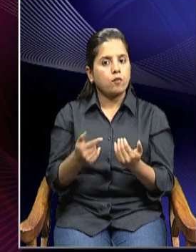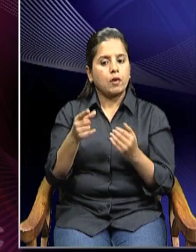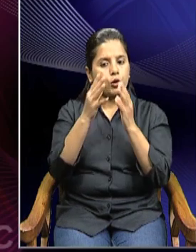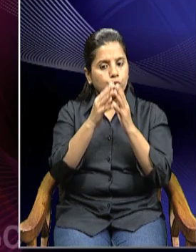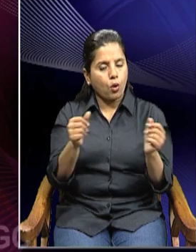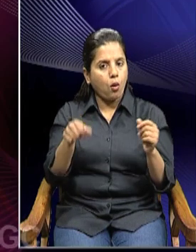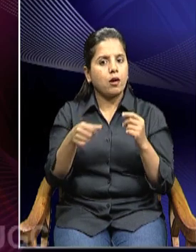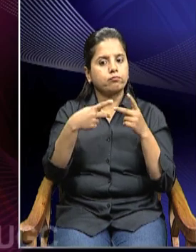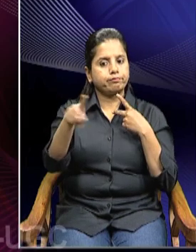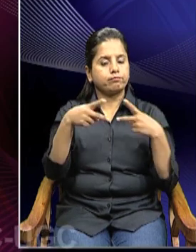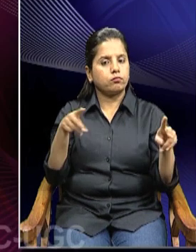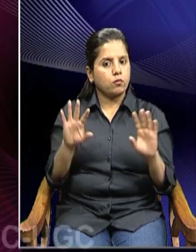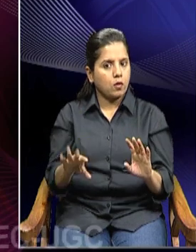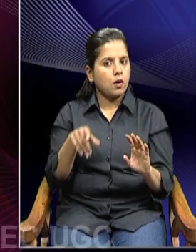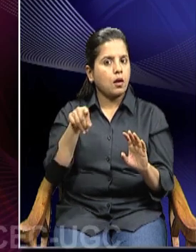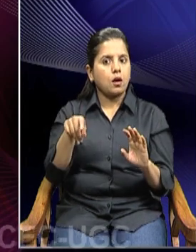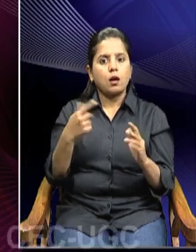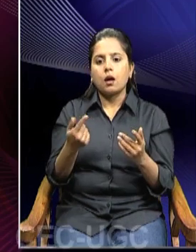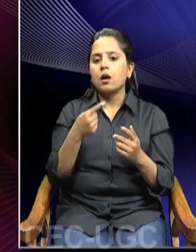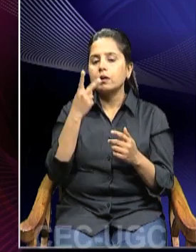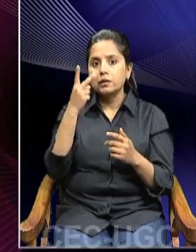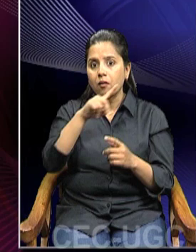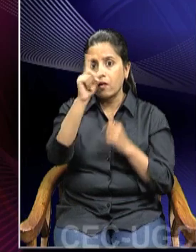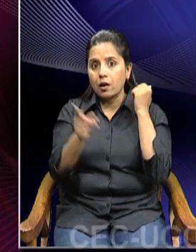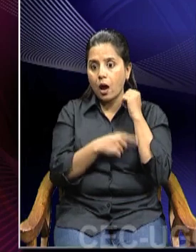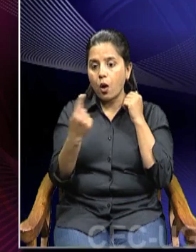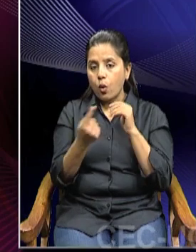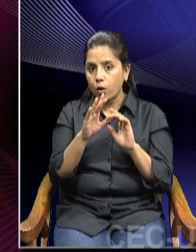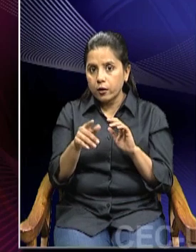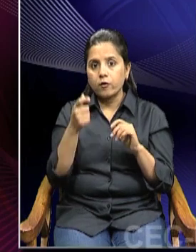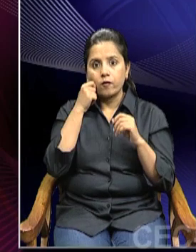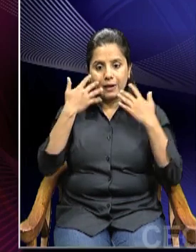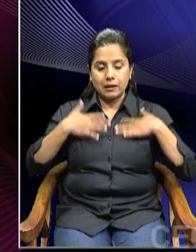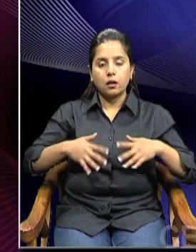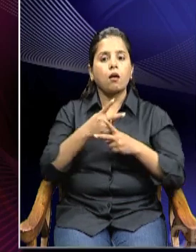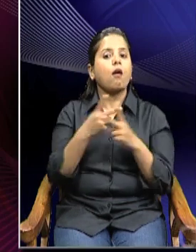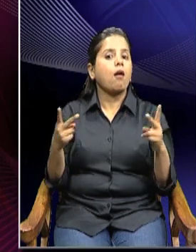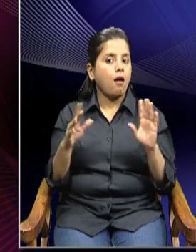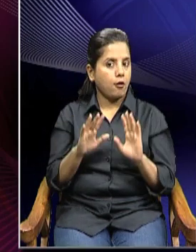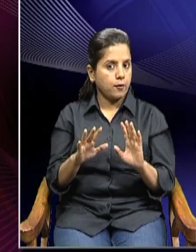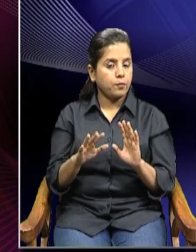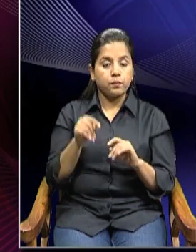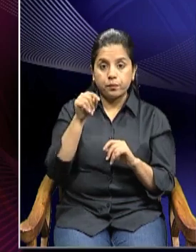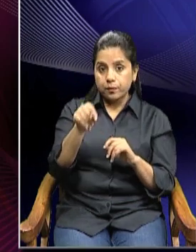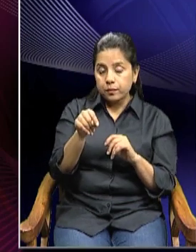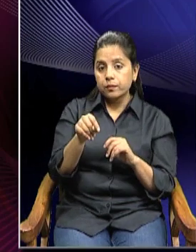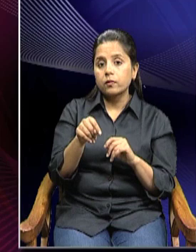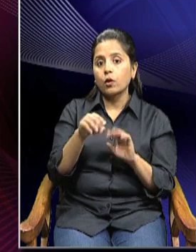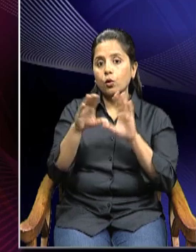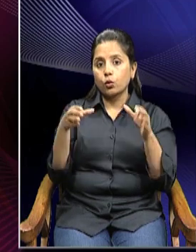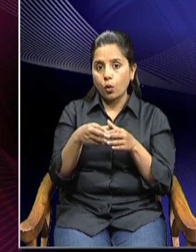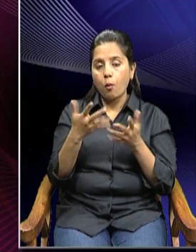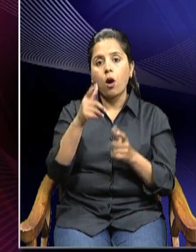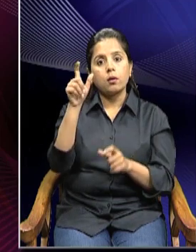resolve differences without resort to large scale physical force. So, these groups